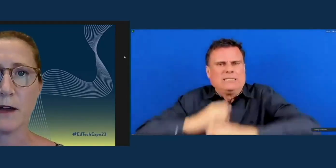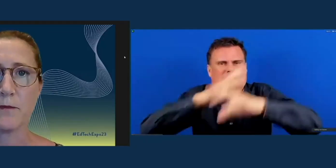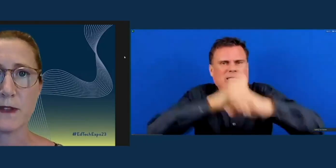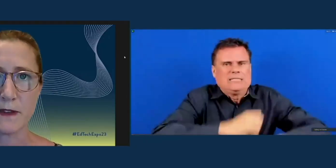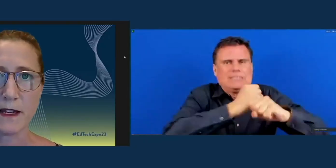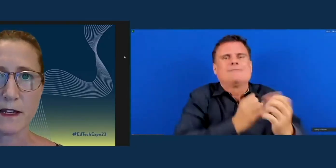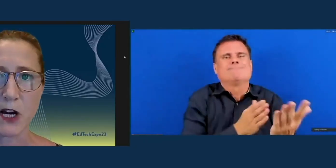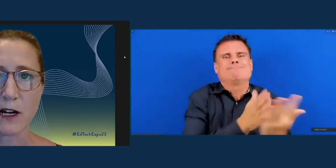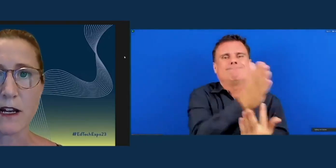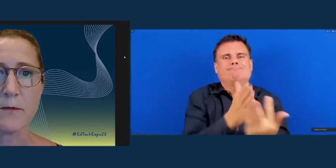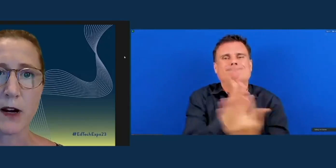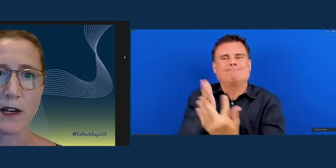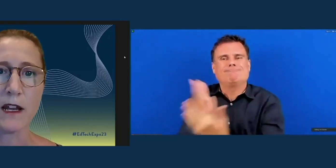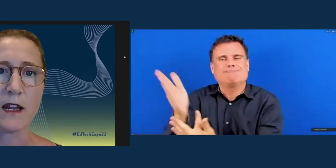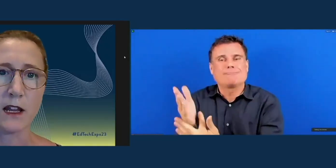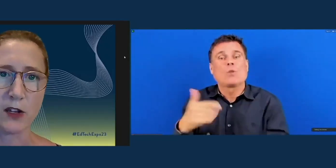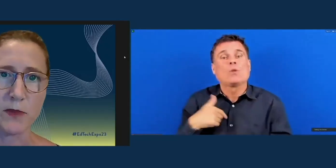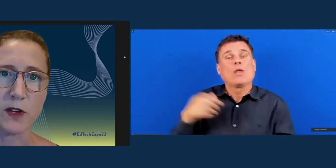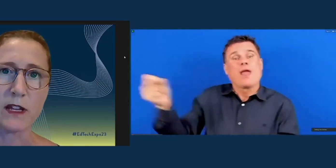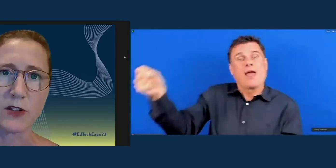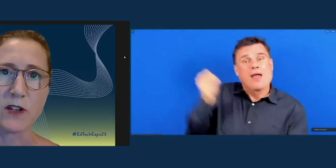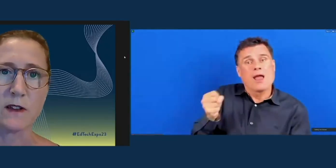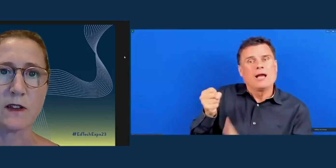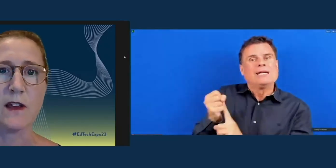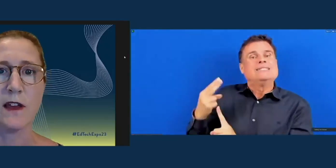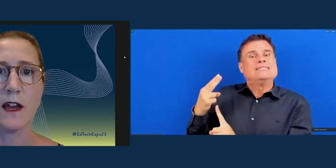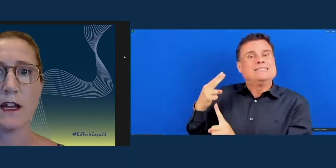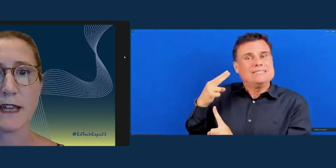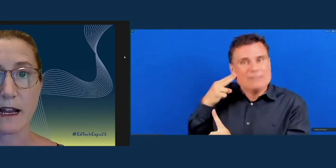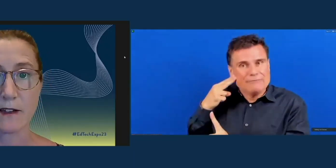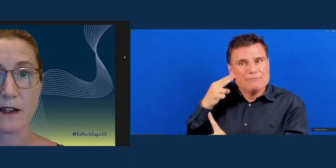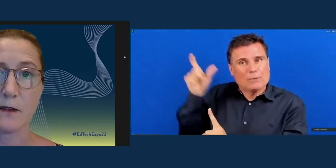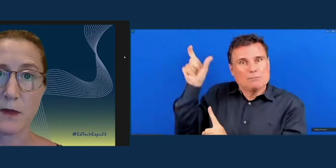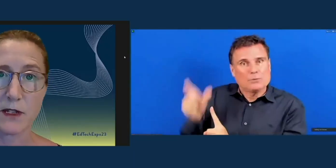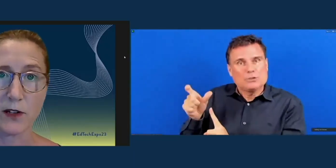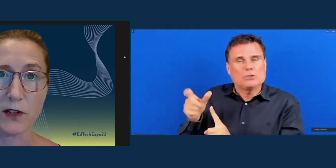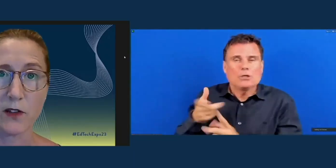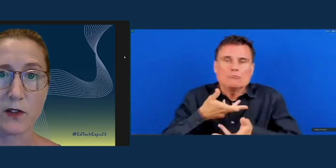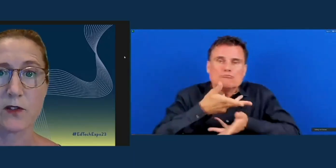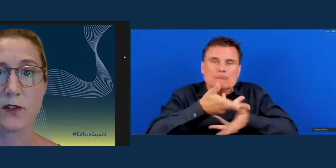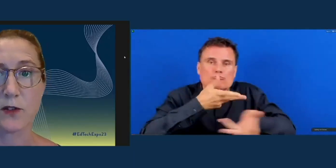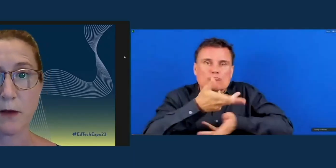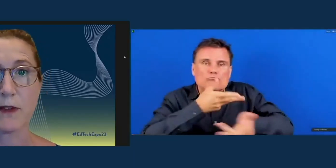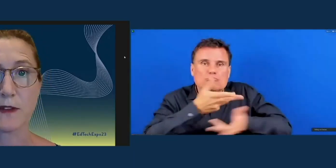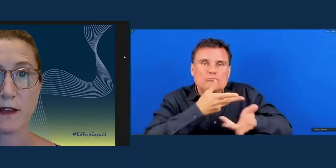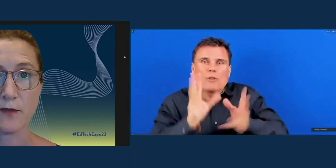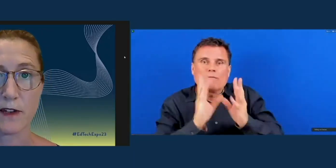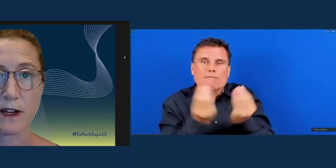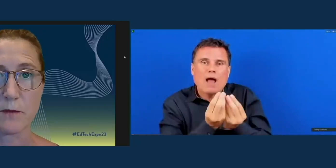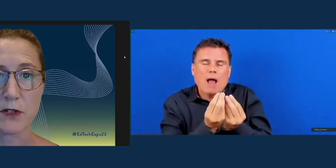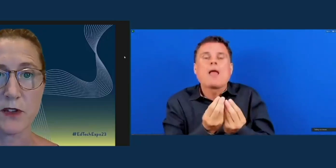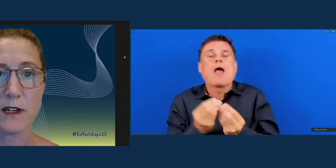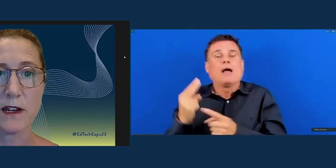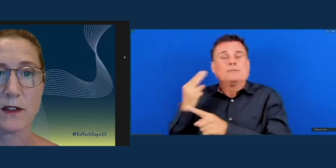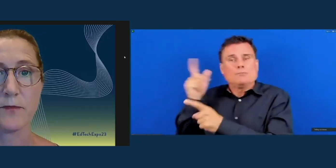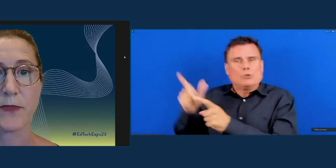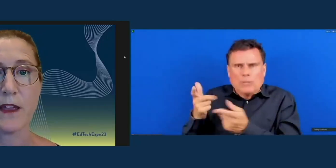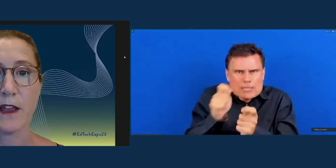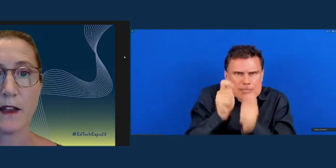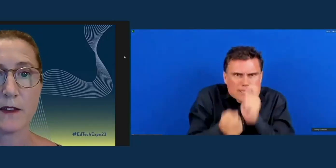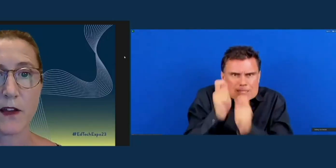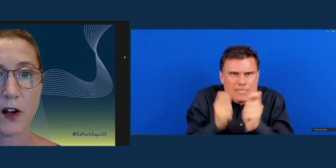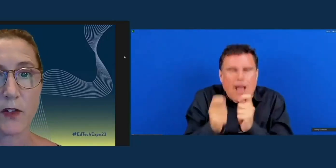to design a targeted marketing and communications tactics and materials to publicize funding